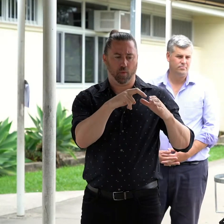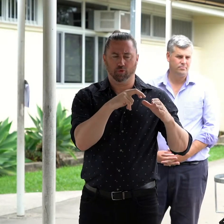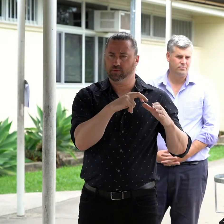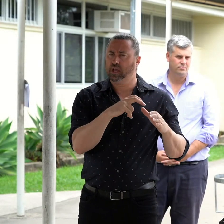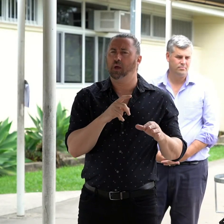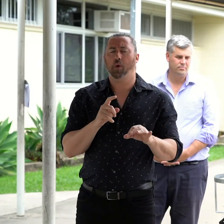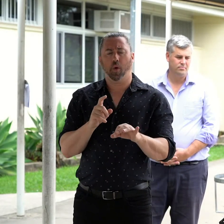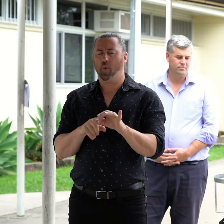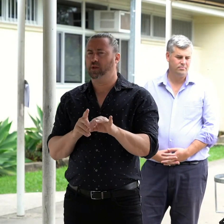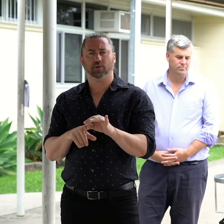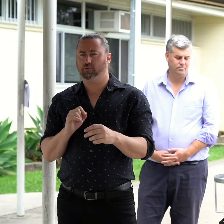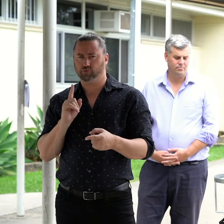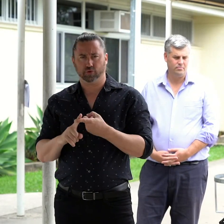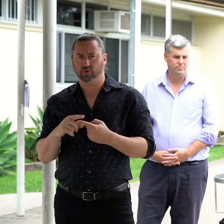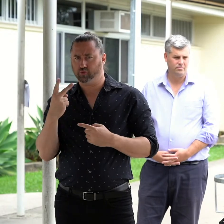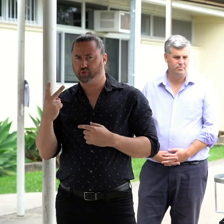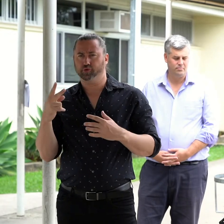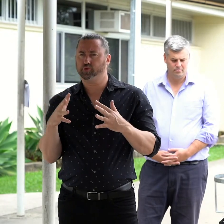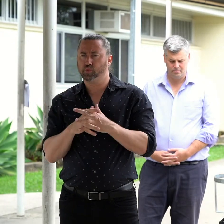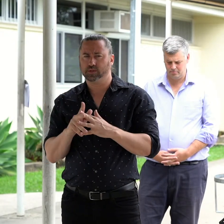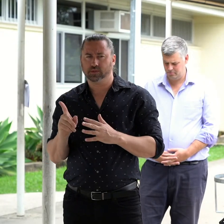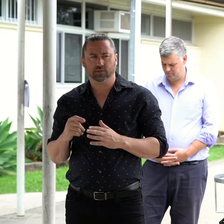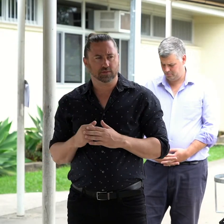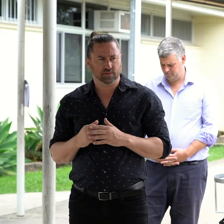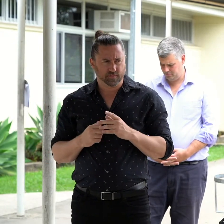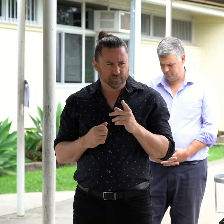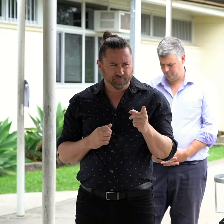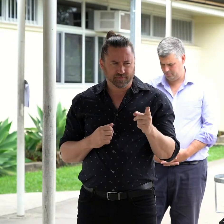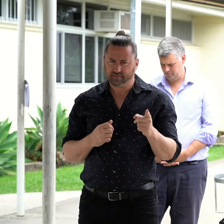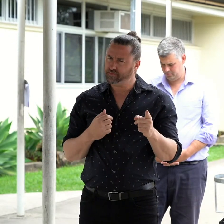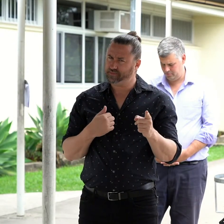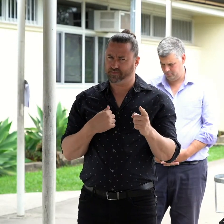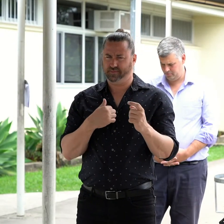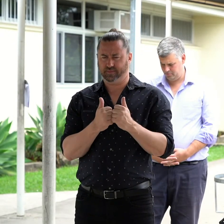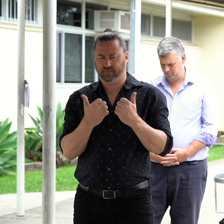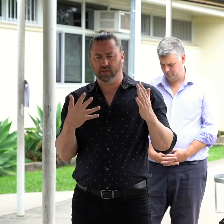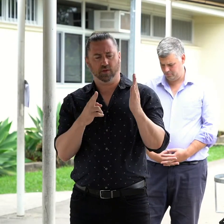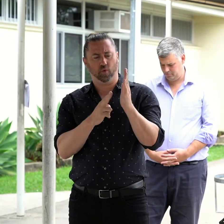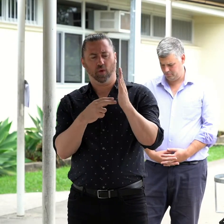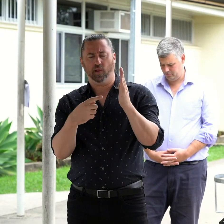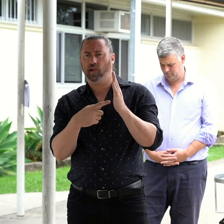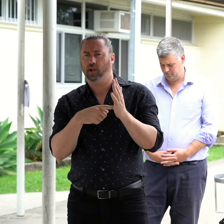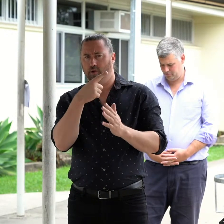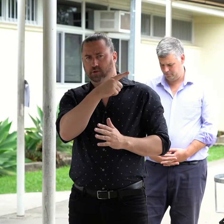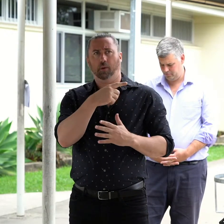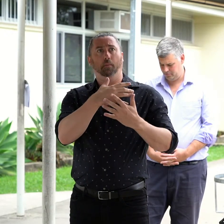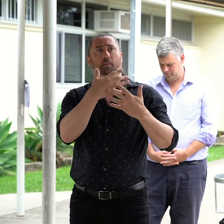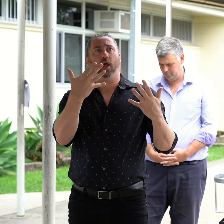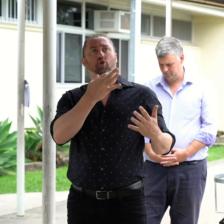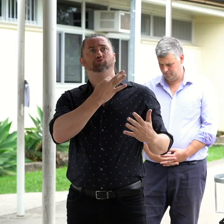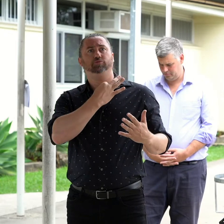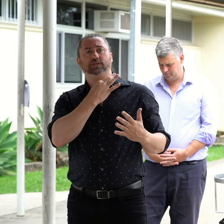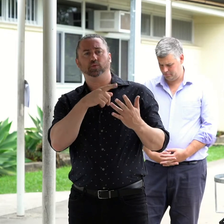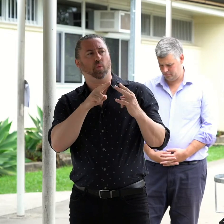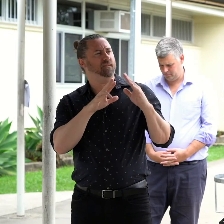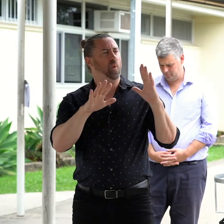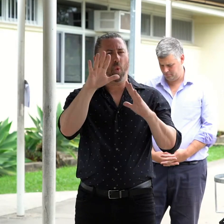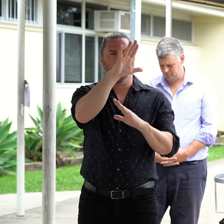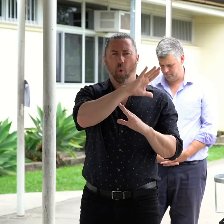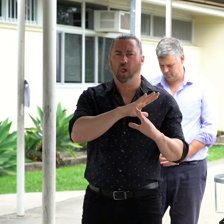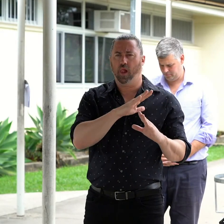of home quarantine? Well, I would disagree with the comment that Northern Territory's got the most to lose as far as human life.